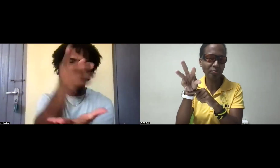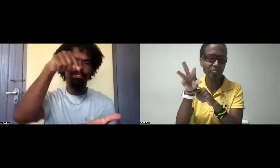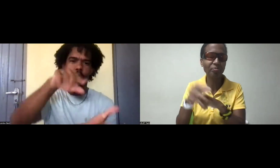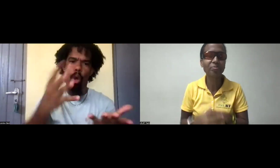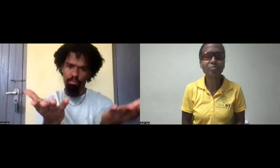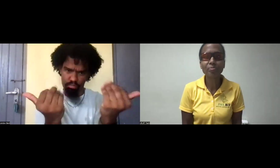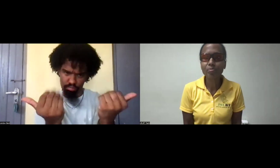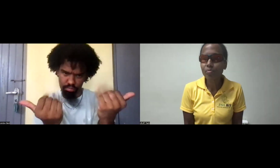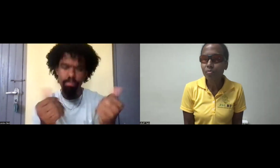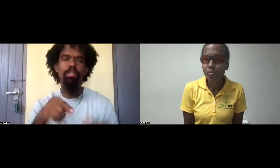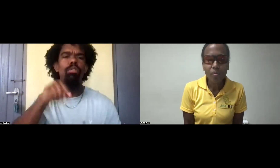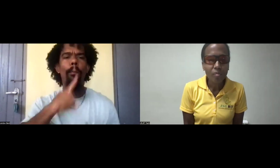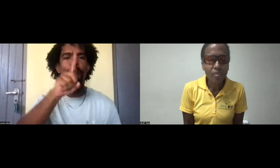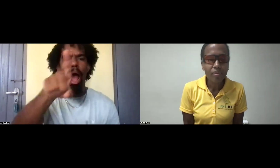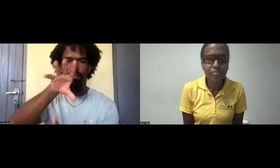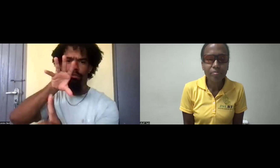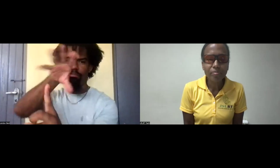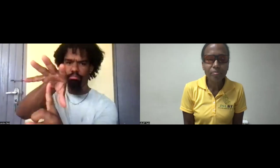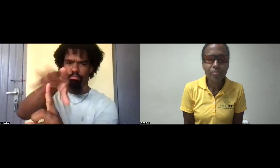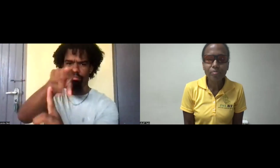show the video. Thank you.